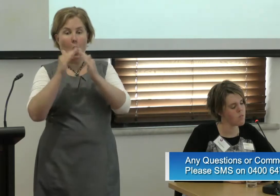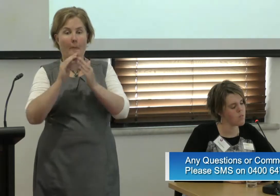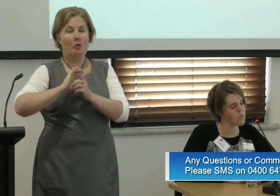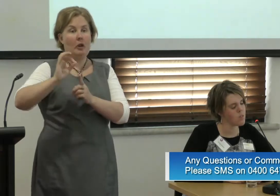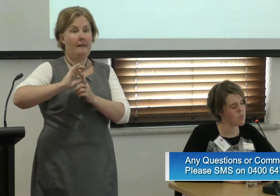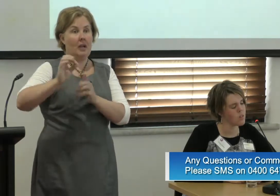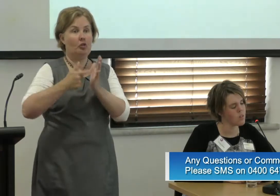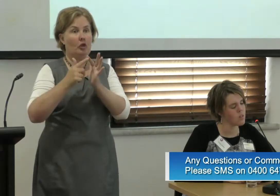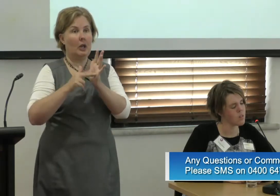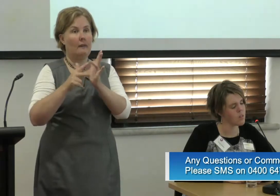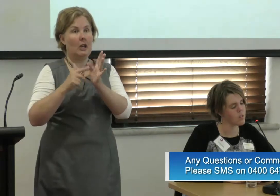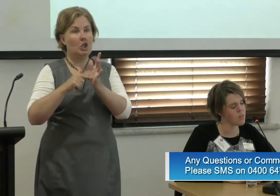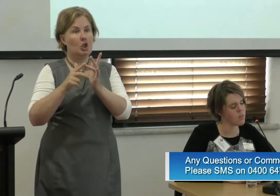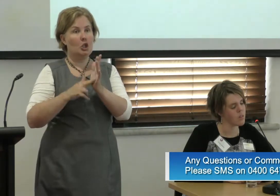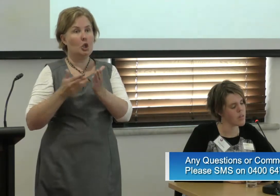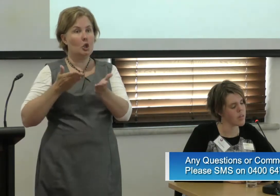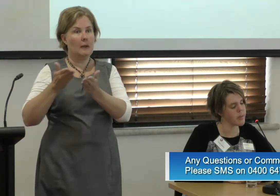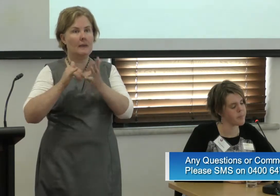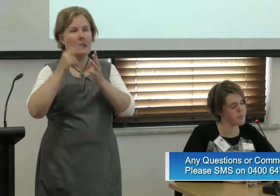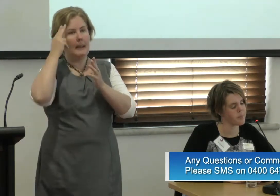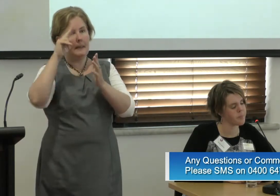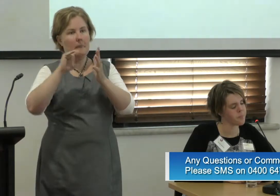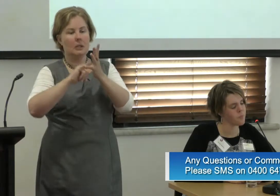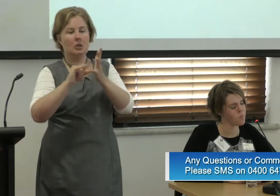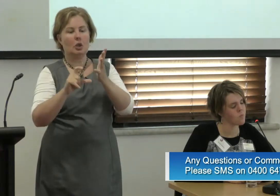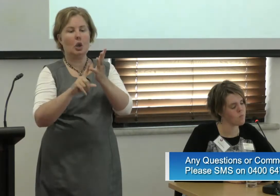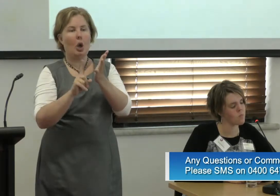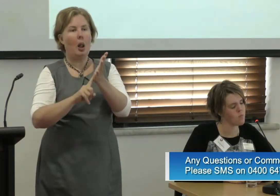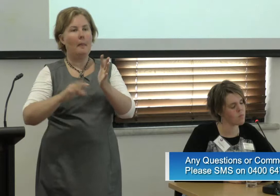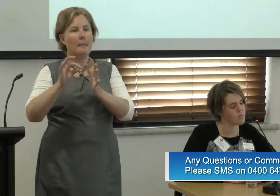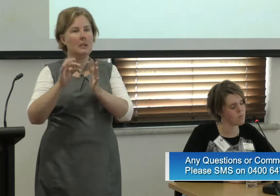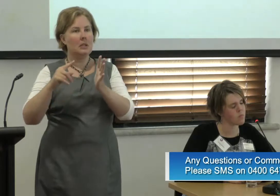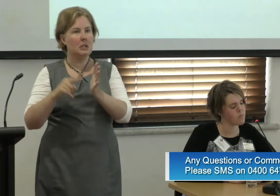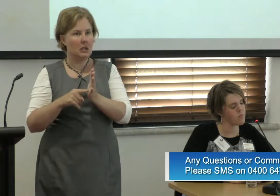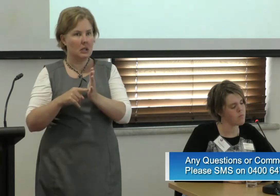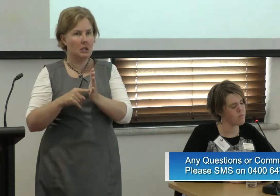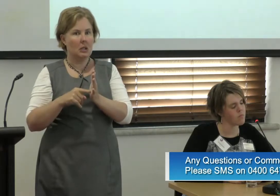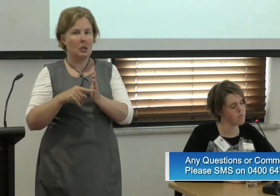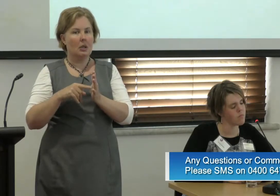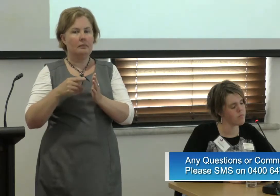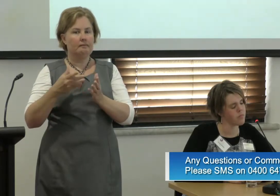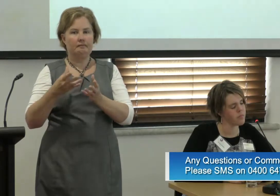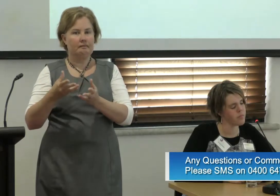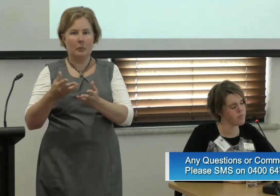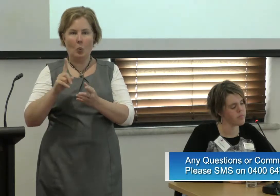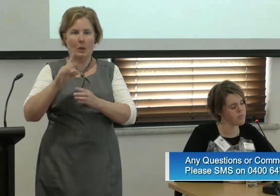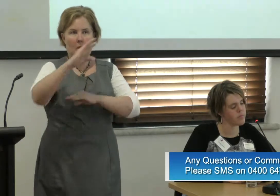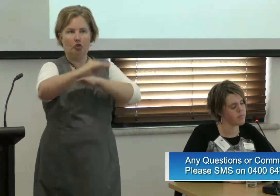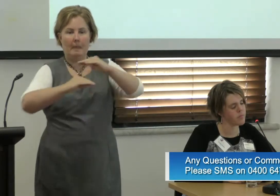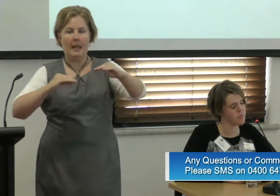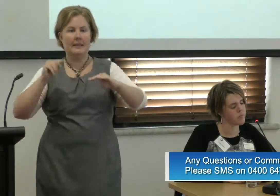been stopped. Yeah. And so, you know, what's going to take its place and whether there's enough funding